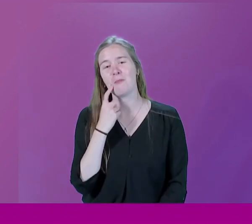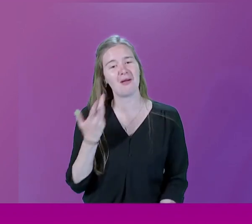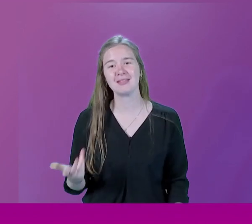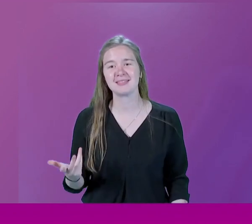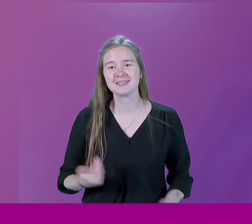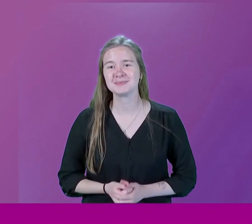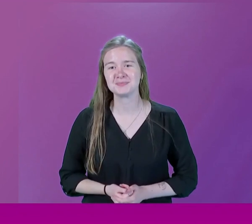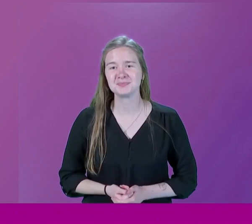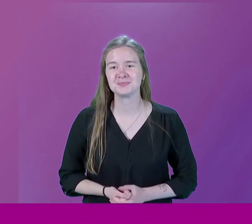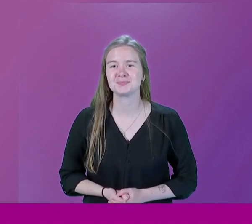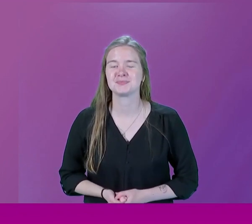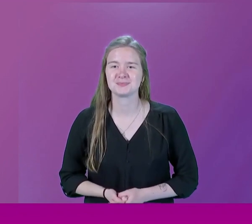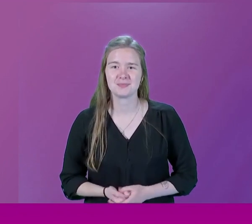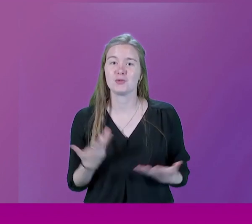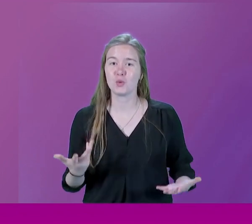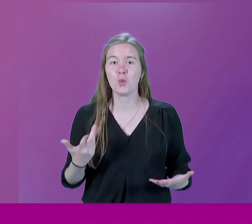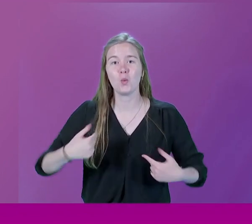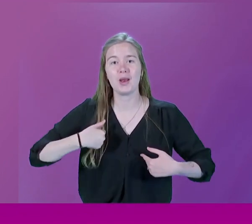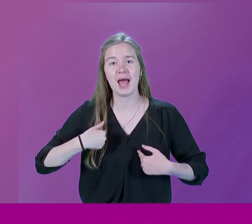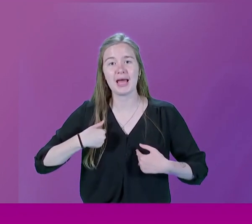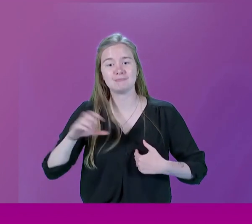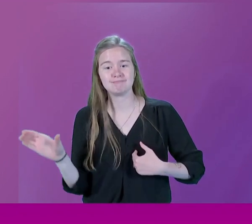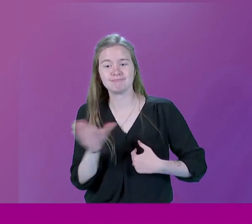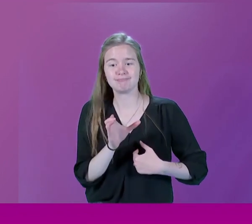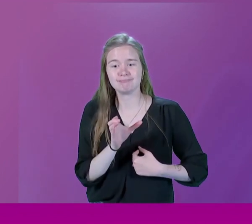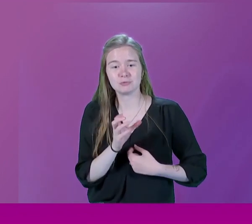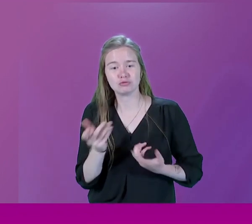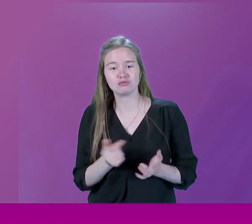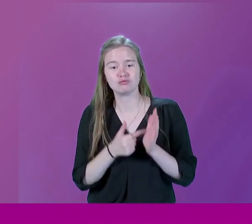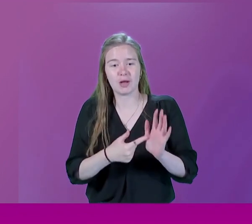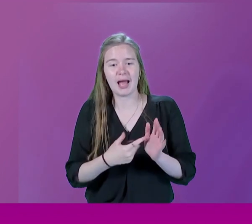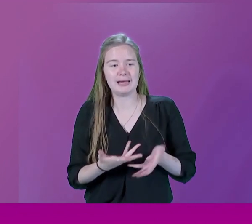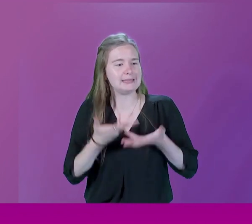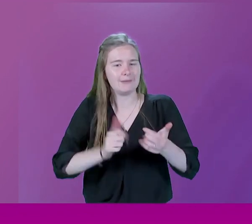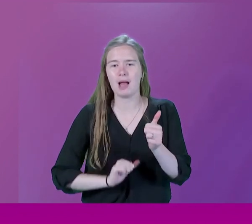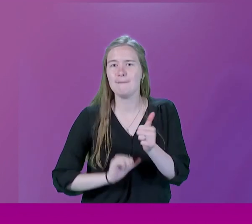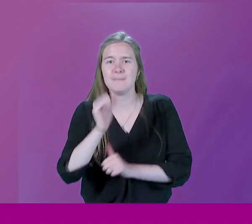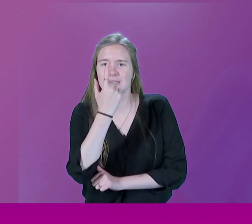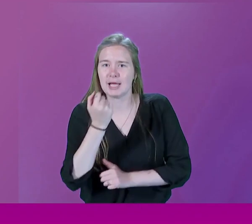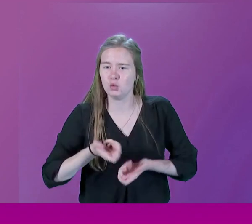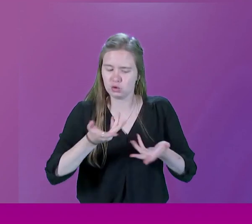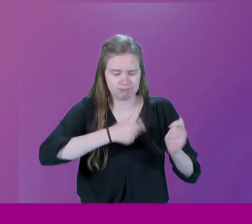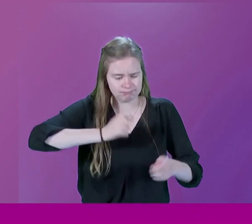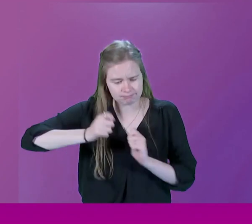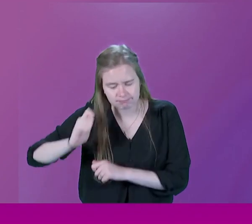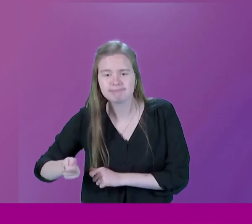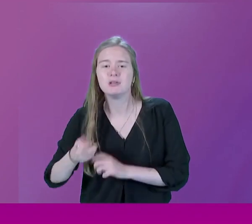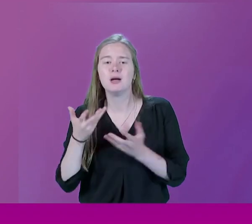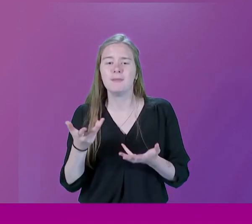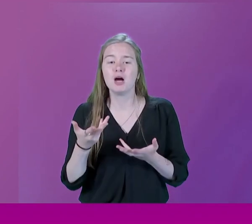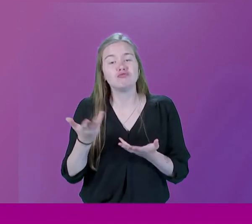simple. And so when I auditioned, I felt I gave the best I possibly could.